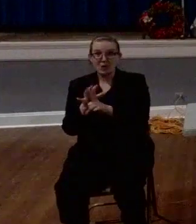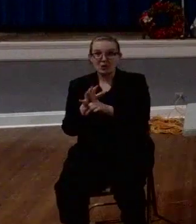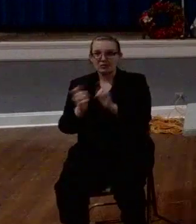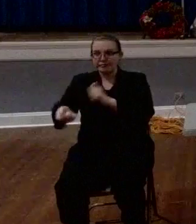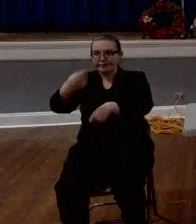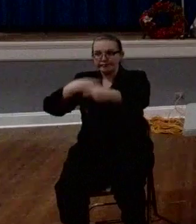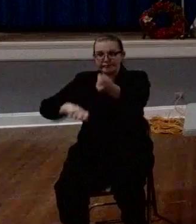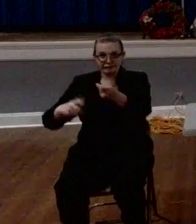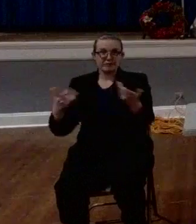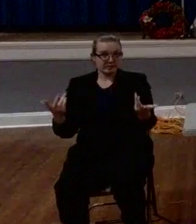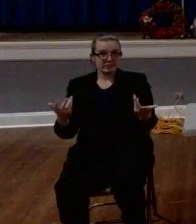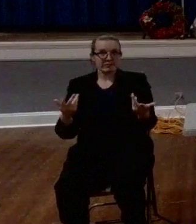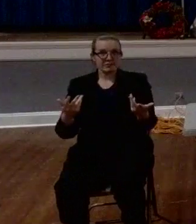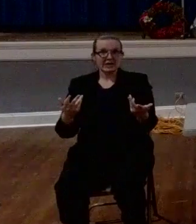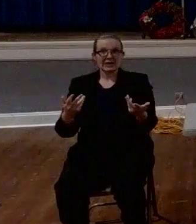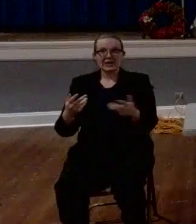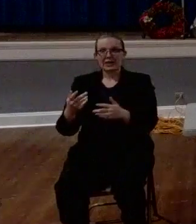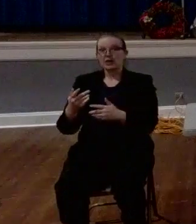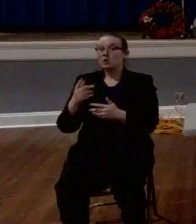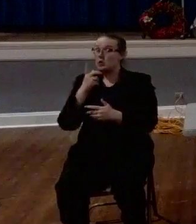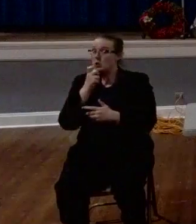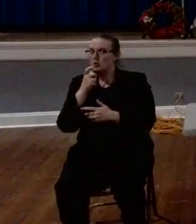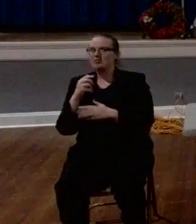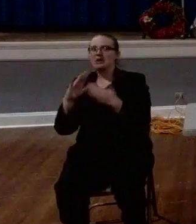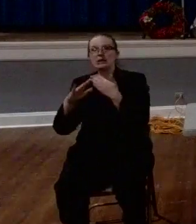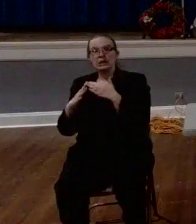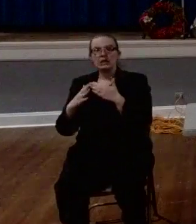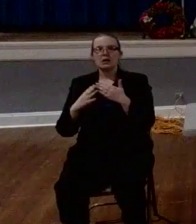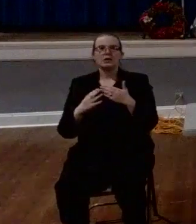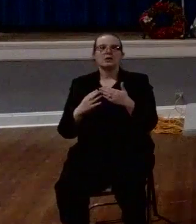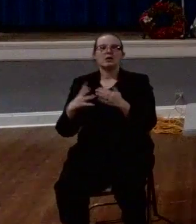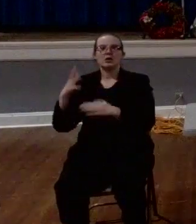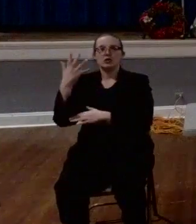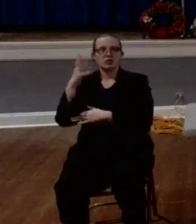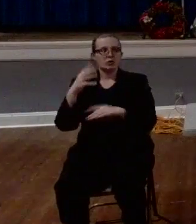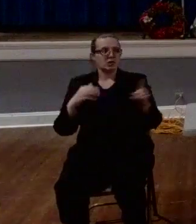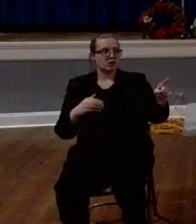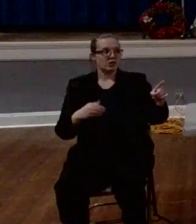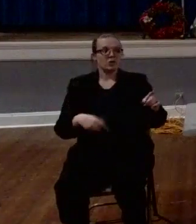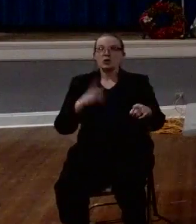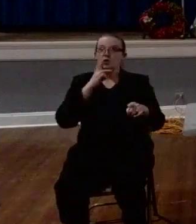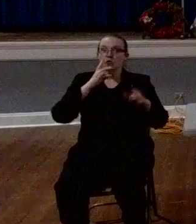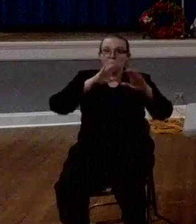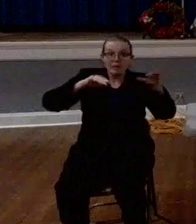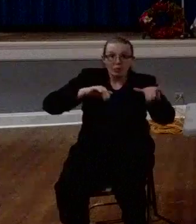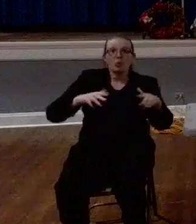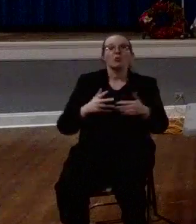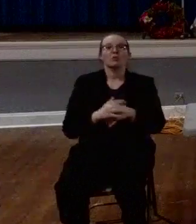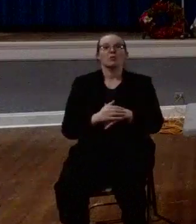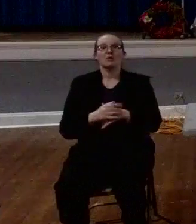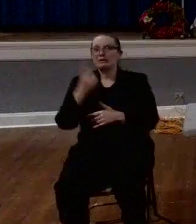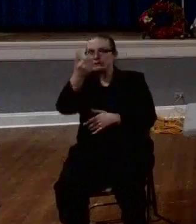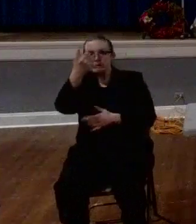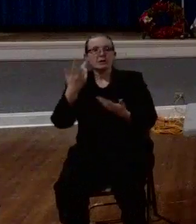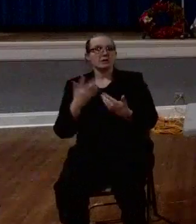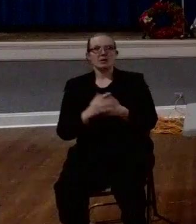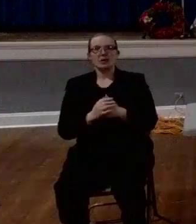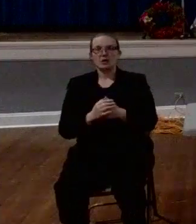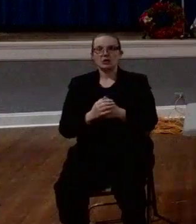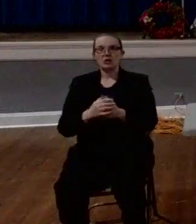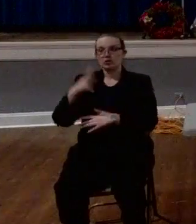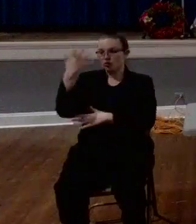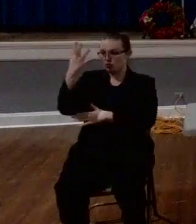else in, they being the city. Trees grow, pardon? Swimming pool, or something.